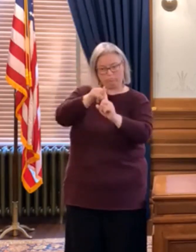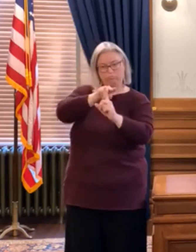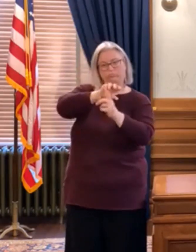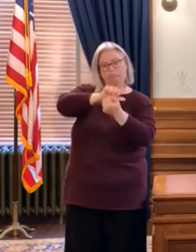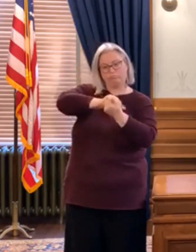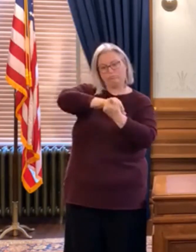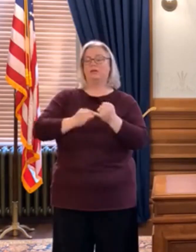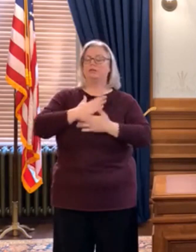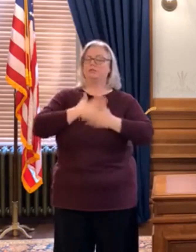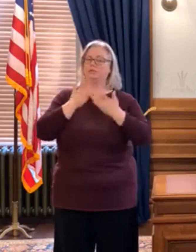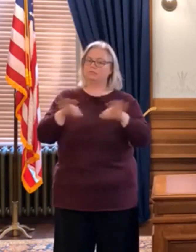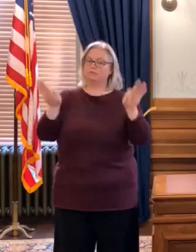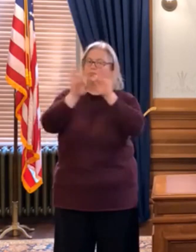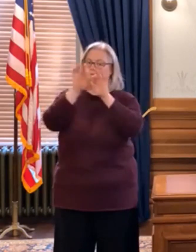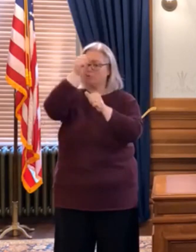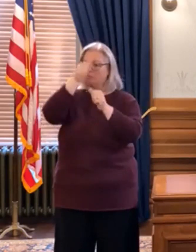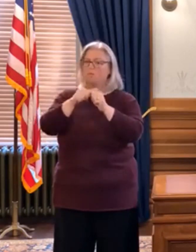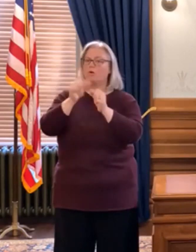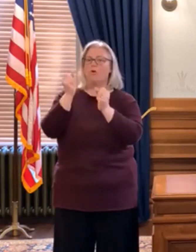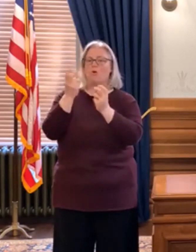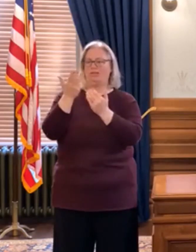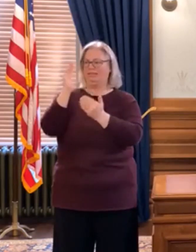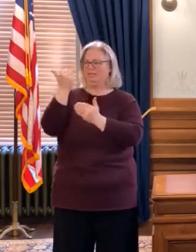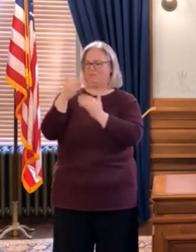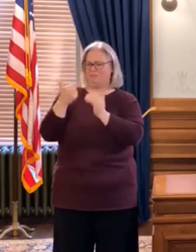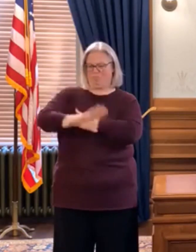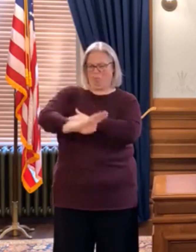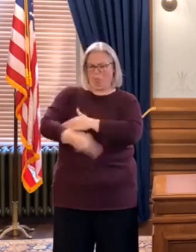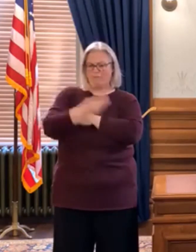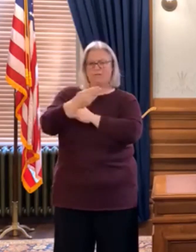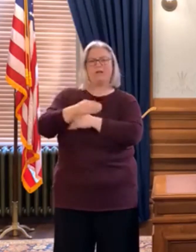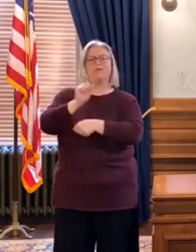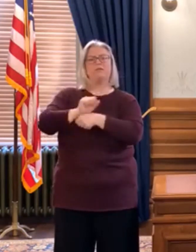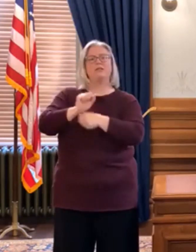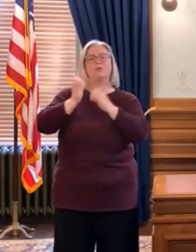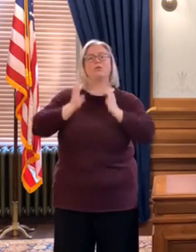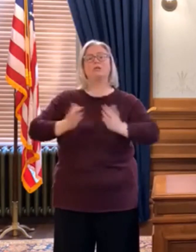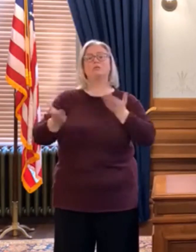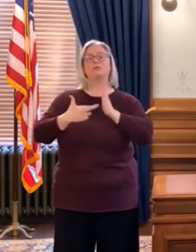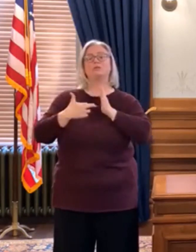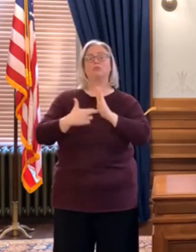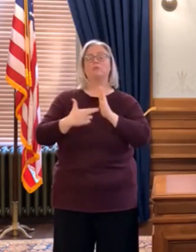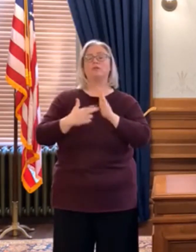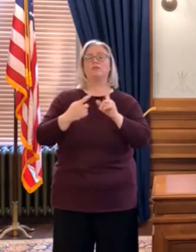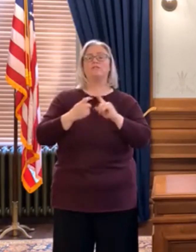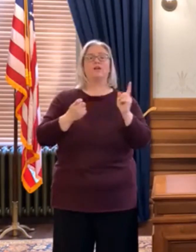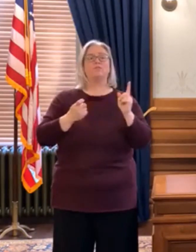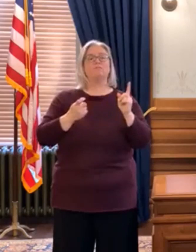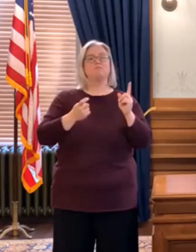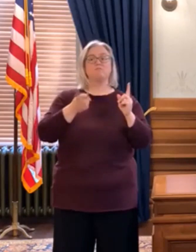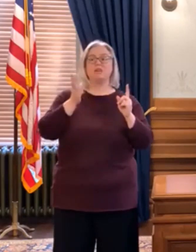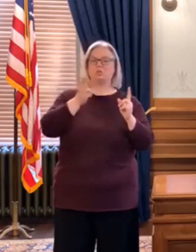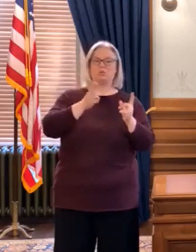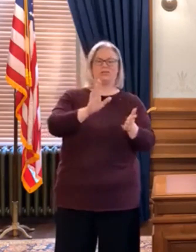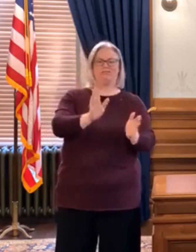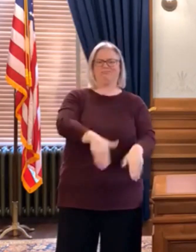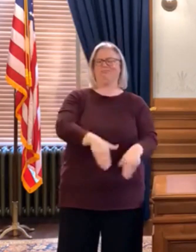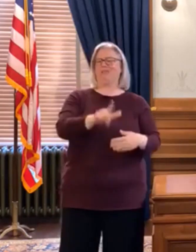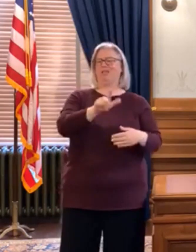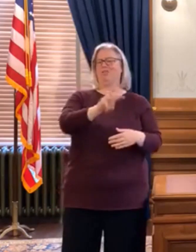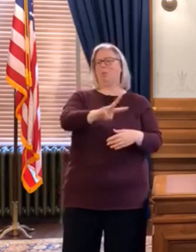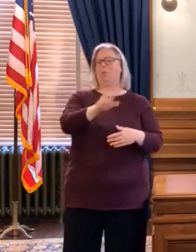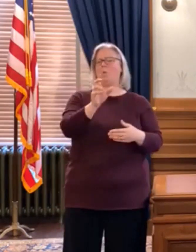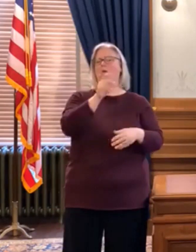economic slowdown. Virtually overnight, the labor customer service representatives went from an historically low